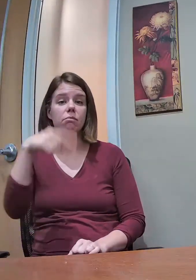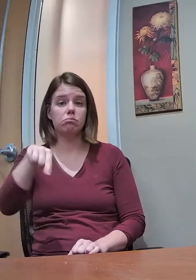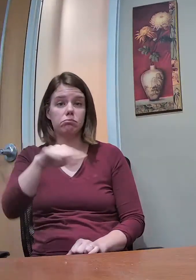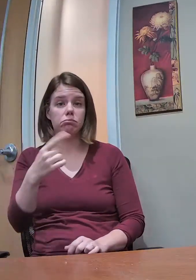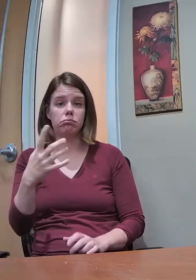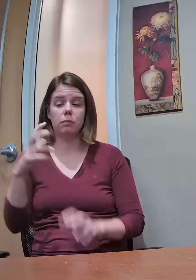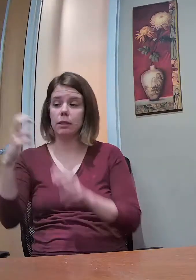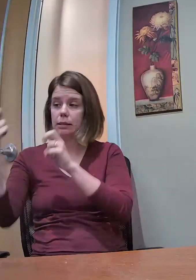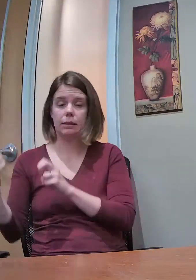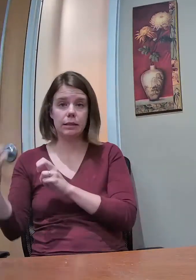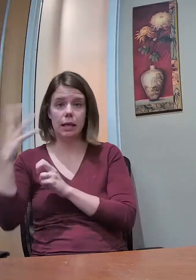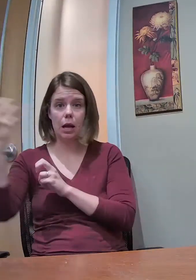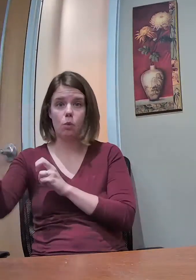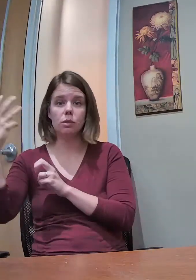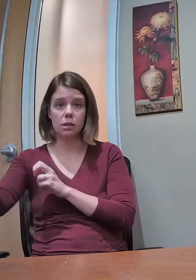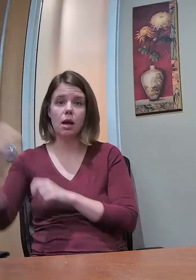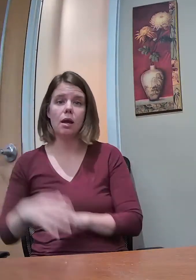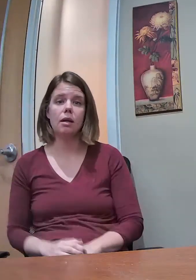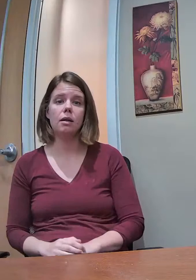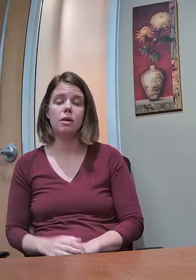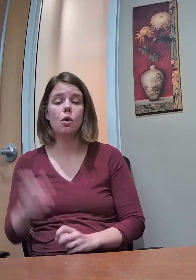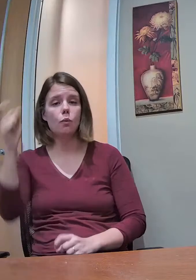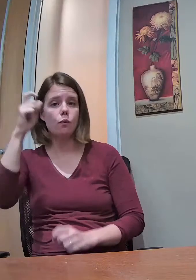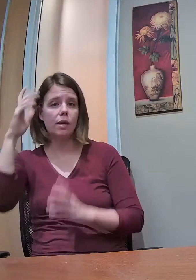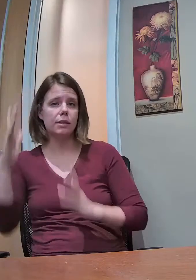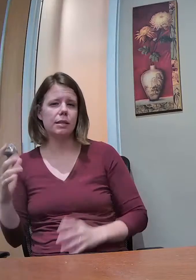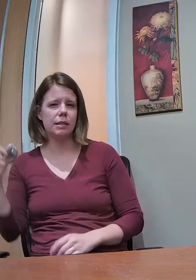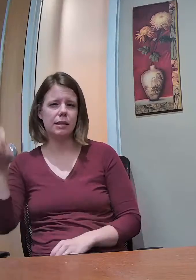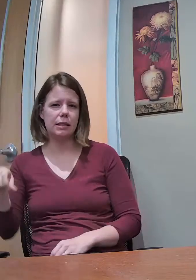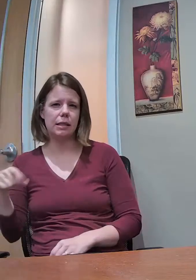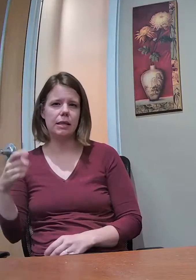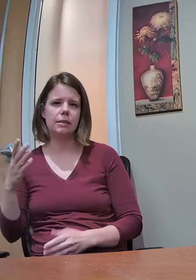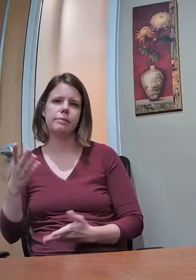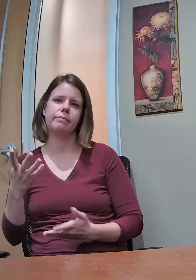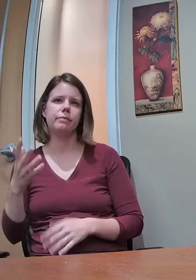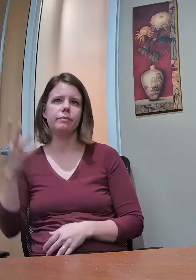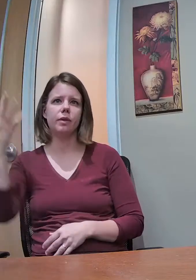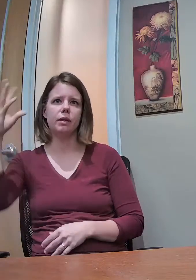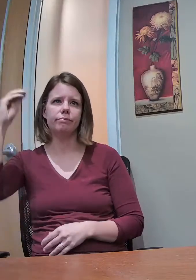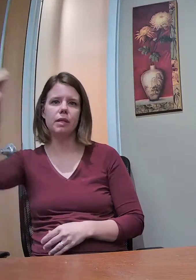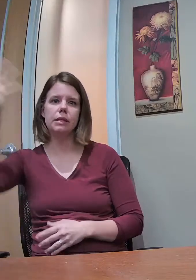where tolerated, and will encourage the resident to wear a hat and sunglasses.